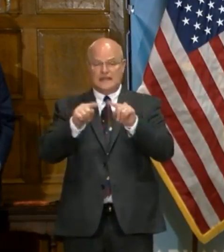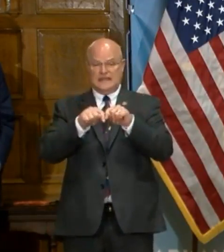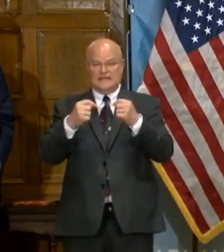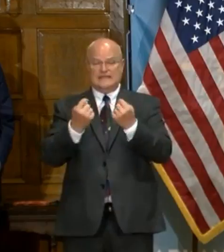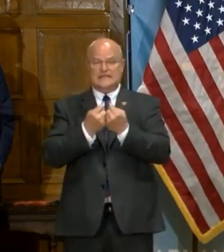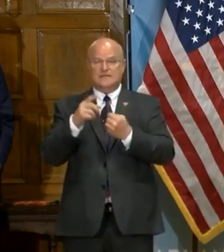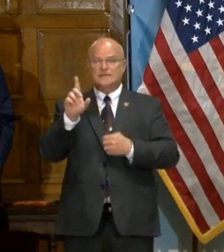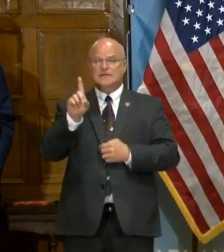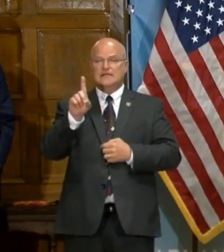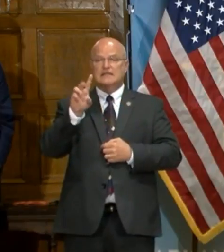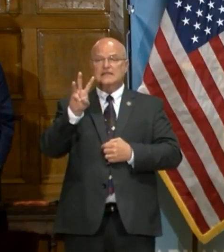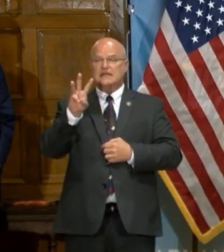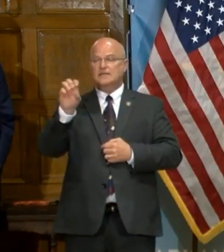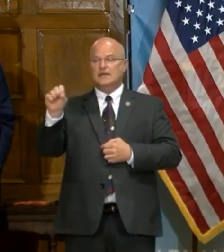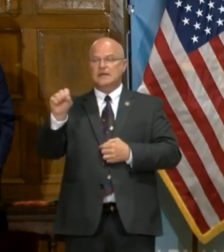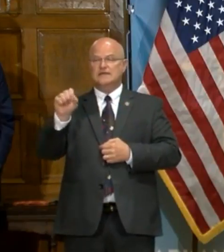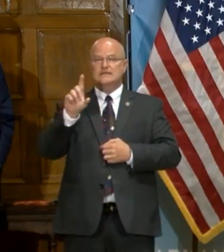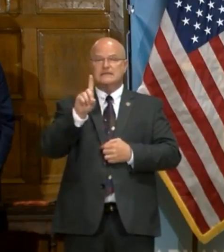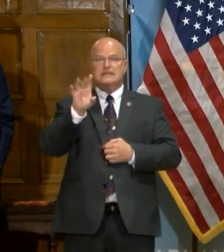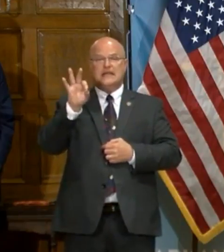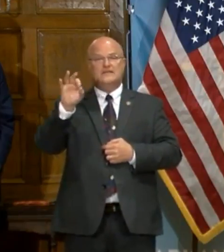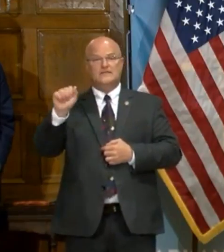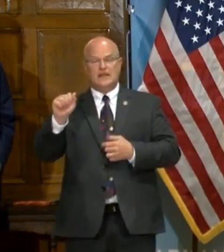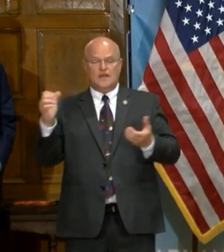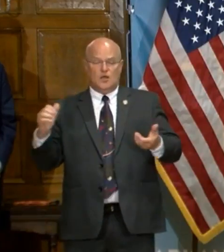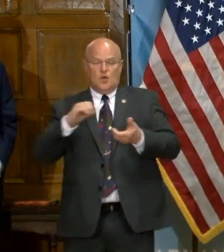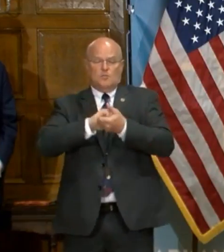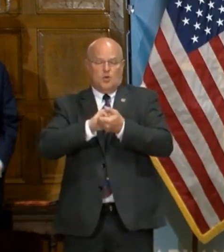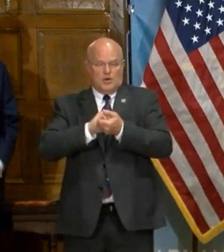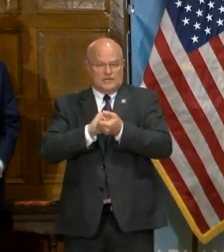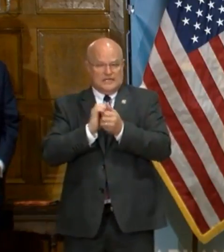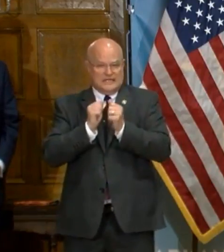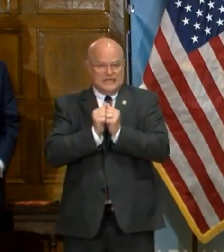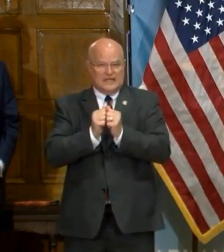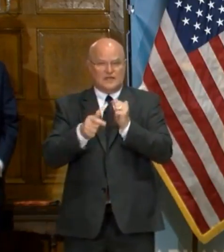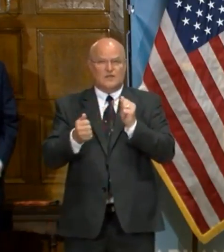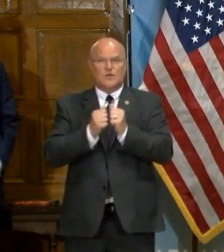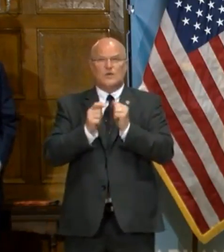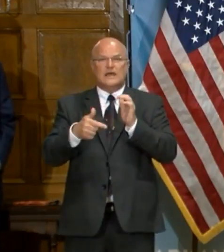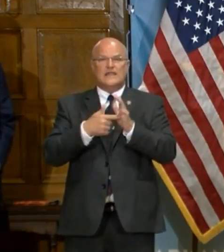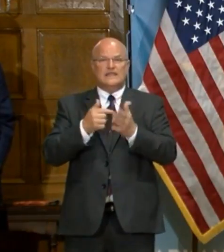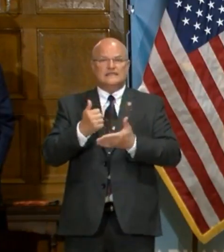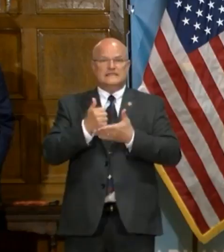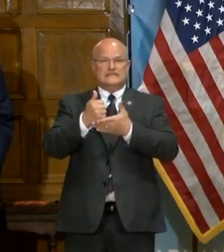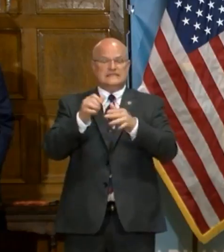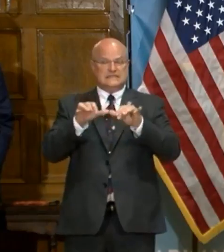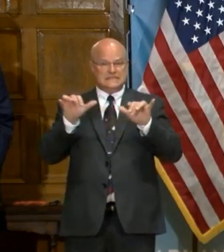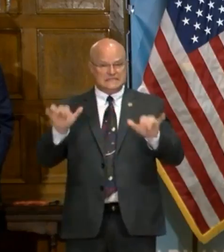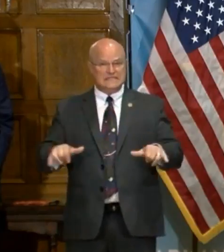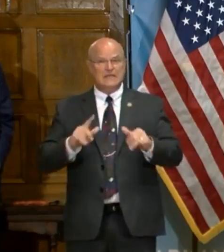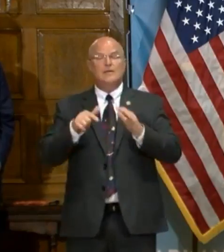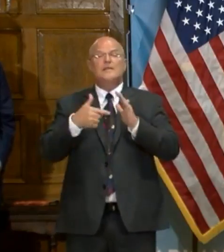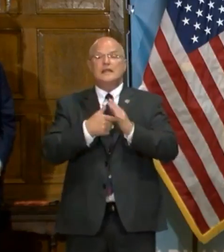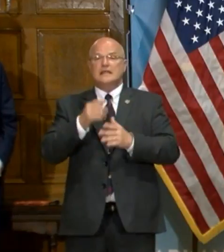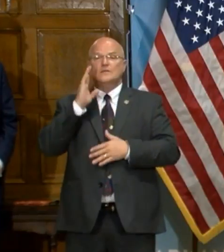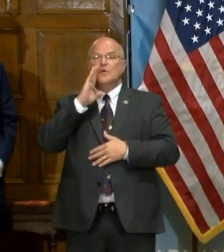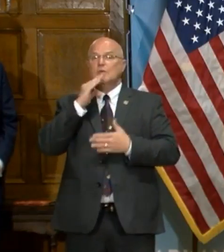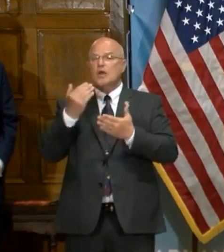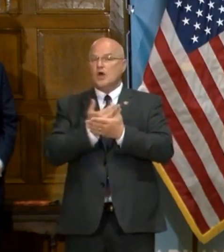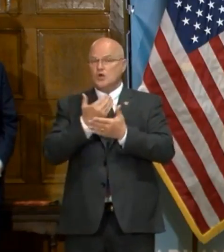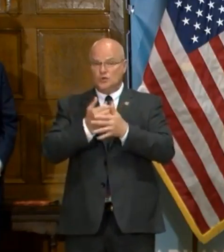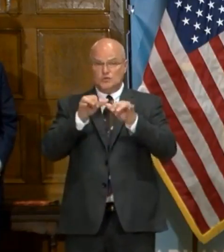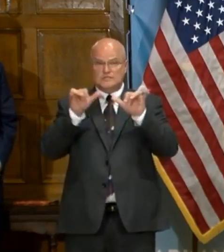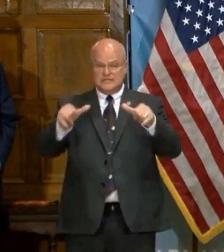team at DWS and DFNA who have partnered together on this pandemic unemployment assistance system. This will be our new system